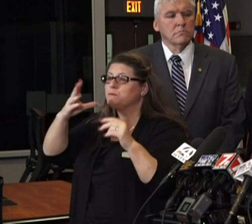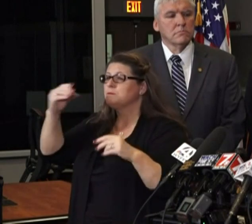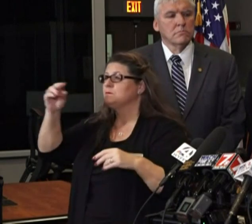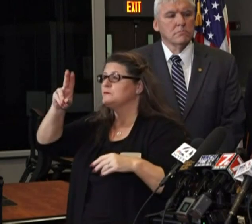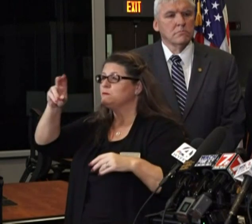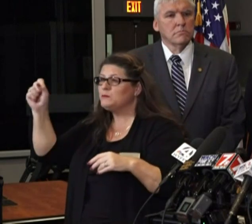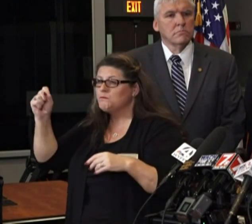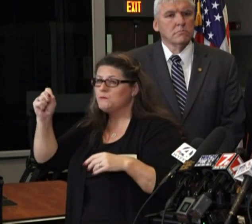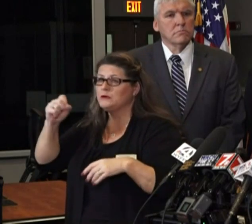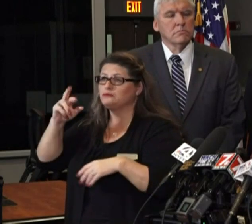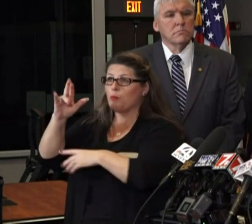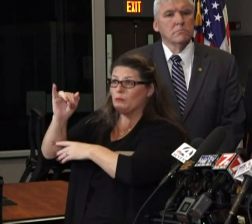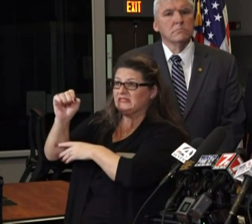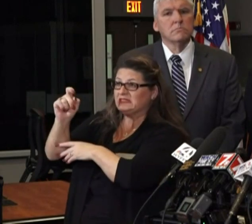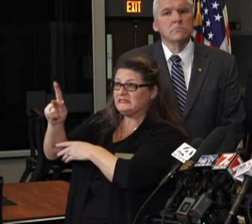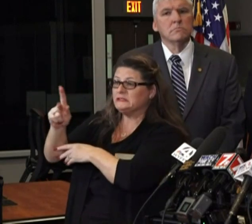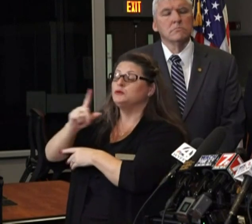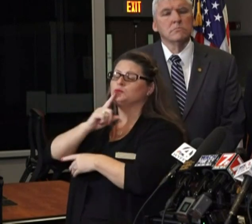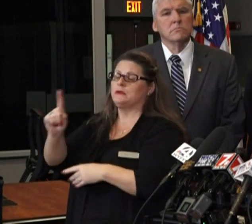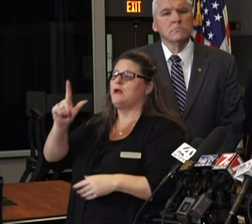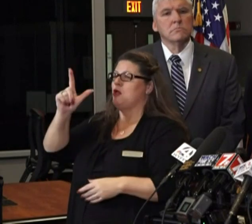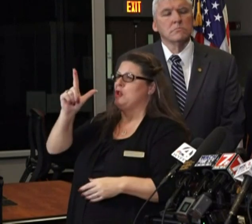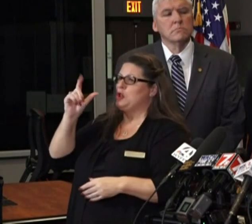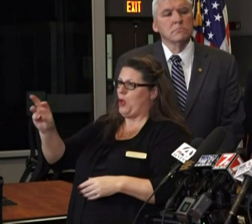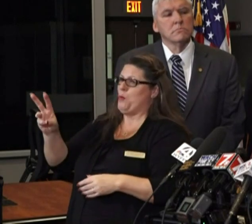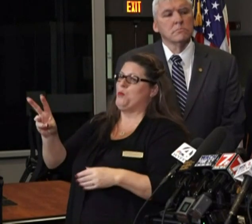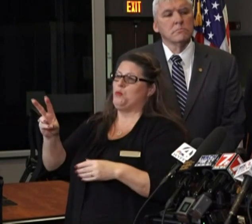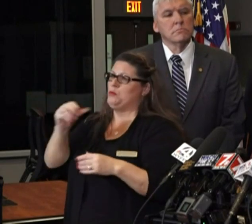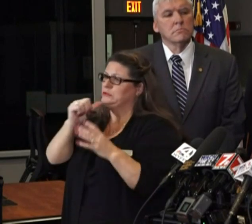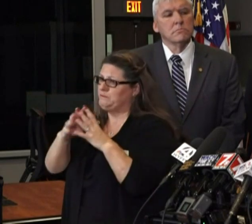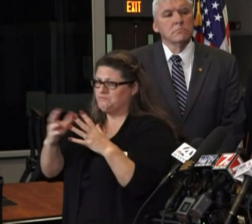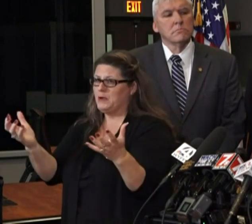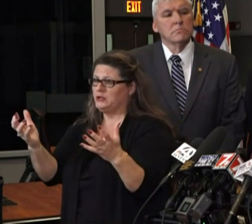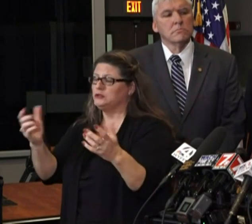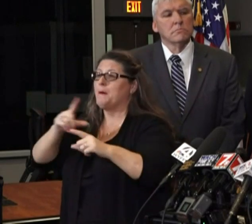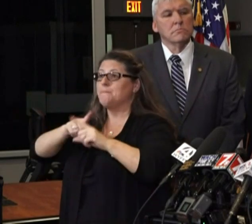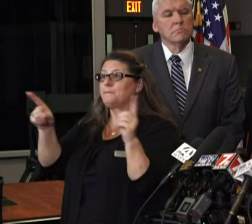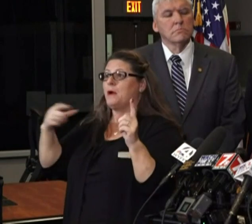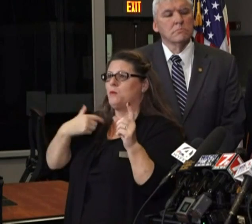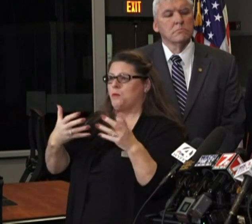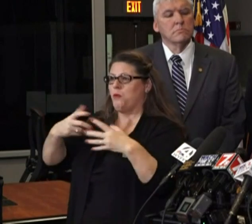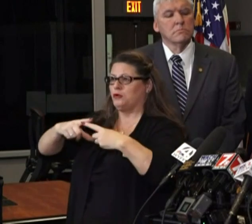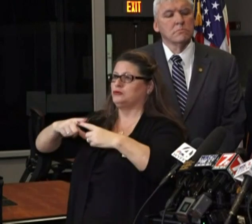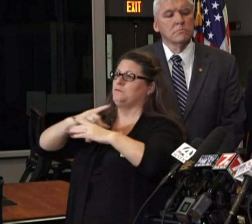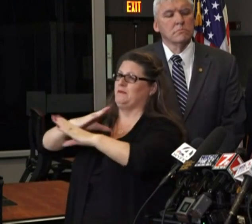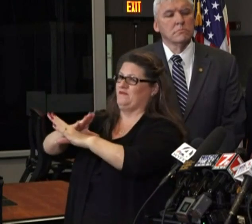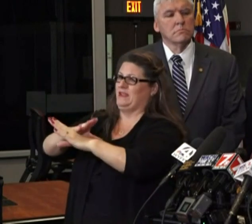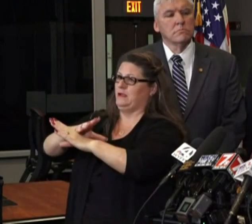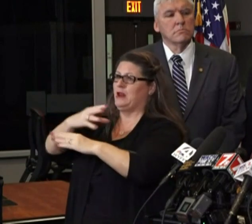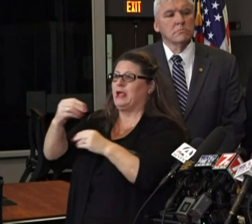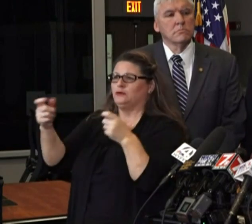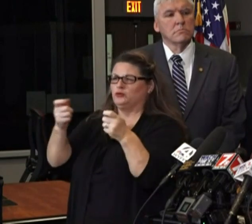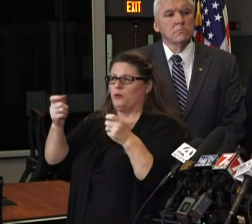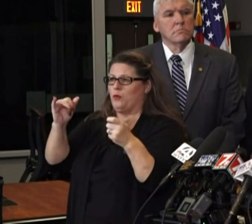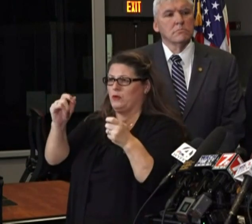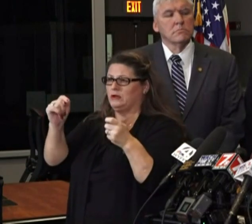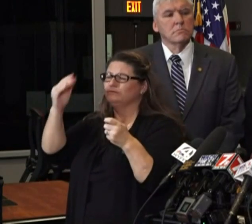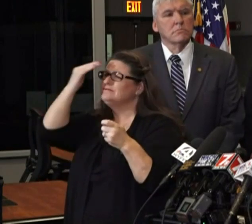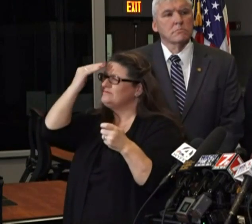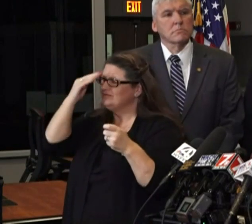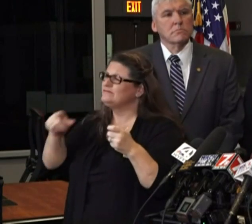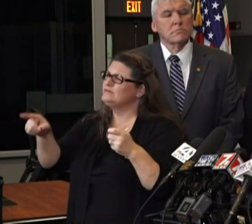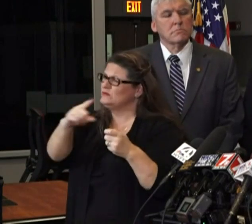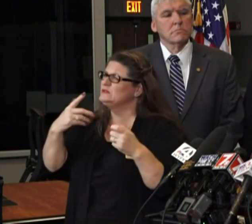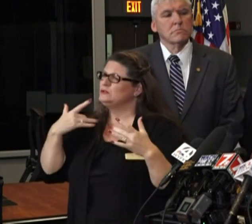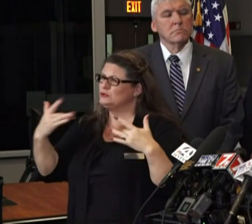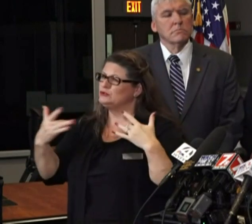remains low, our primary goal is prevention and control. We understand that residents have concerns about how